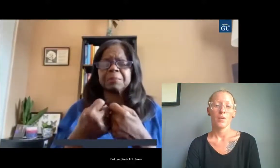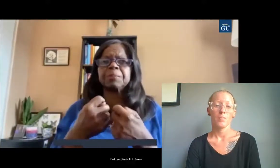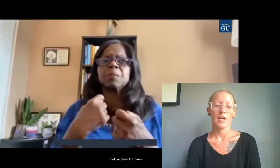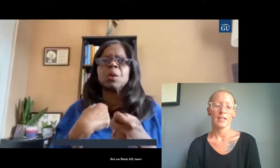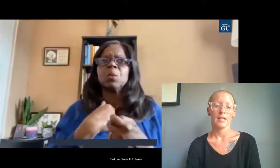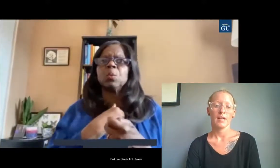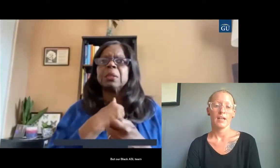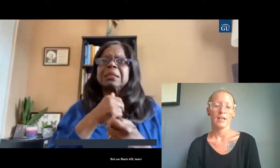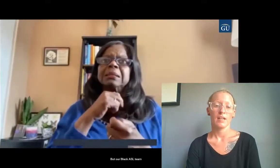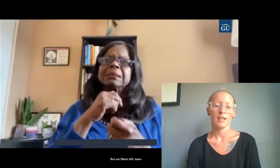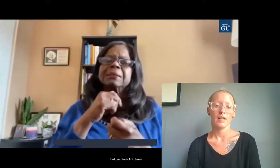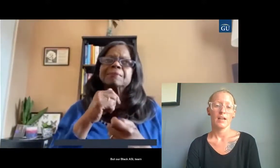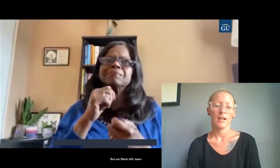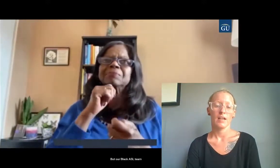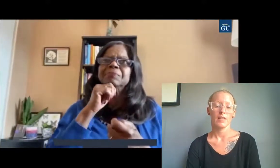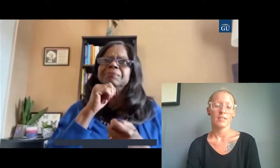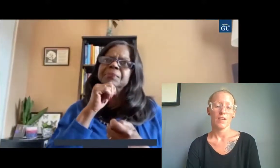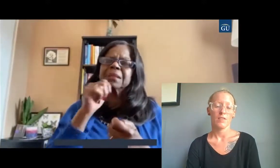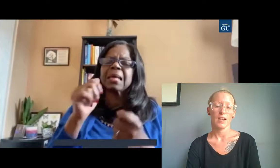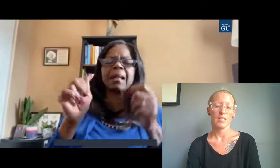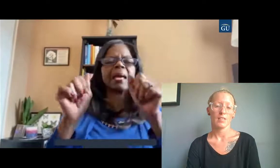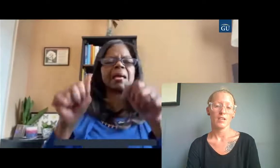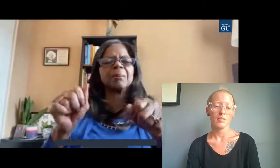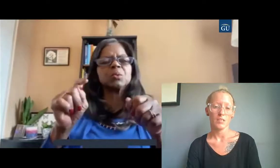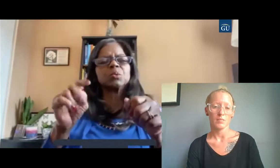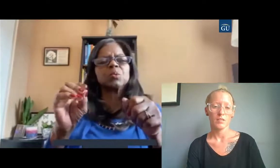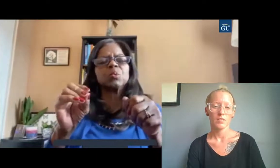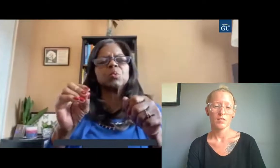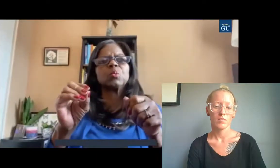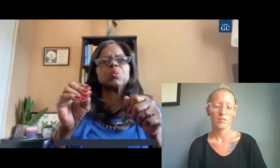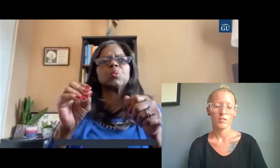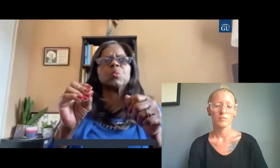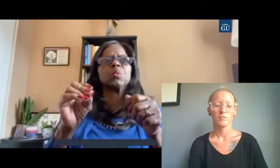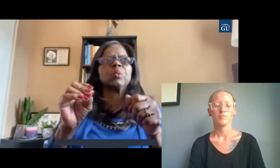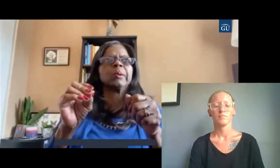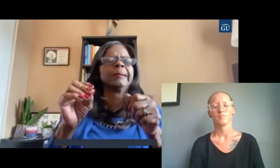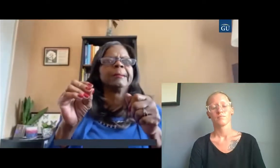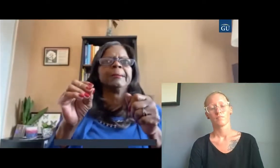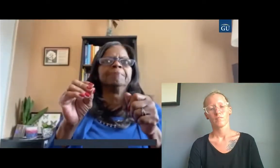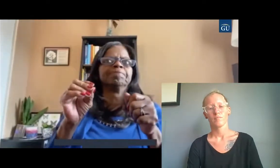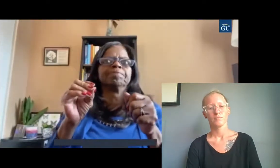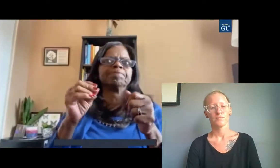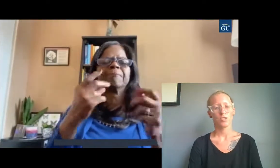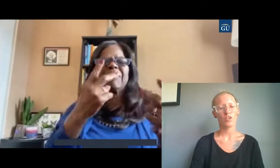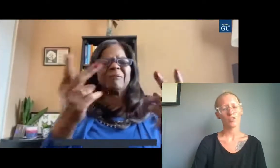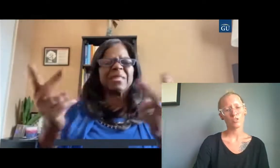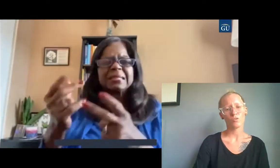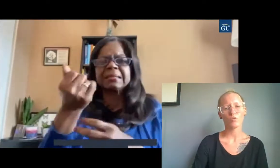but our Black Deaf ASL team